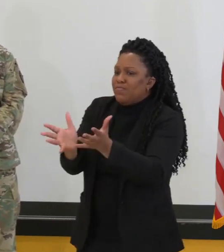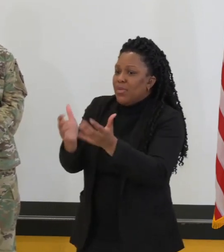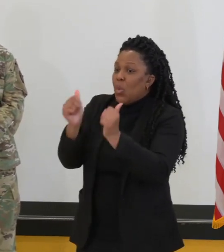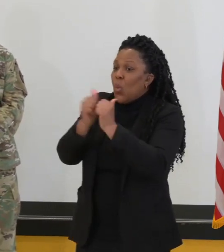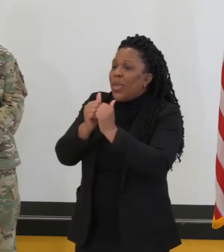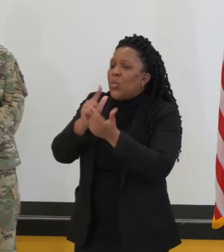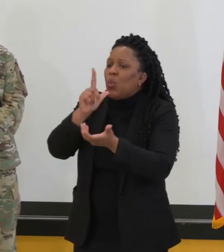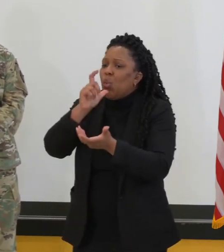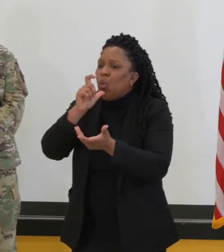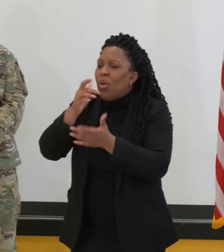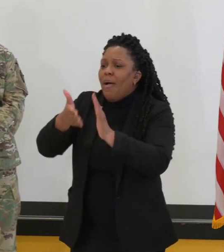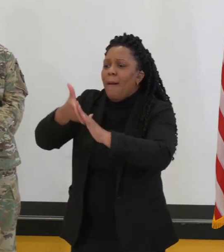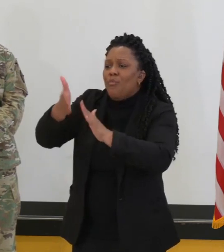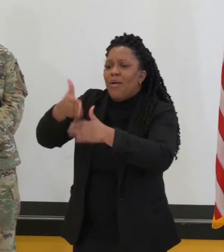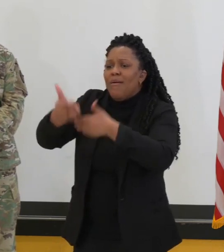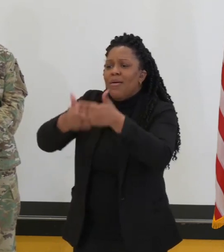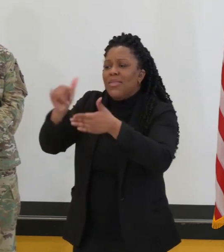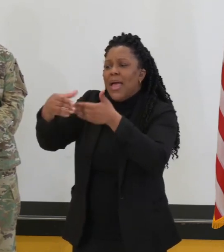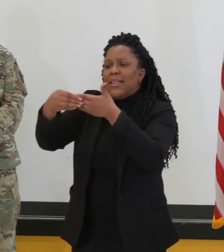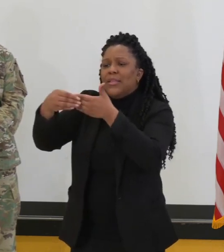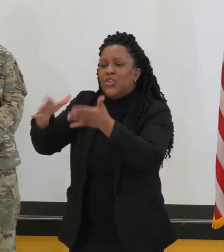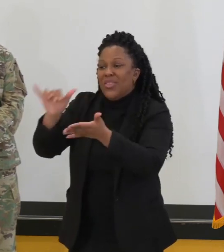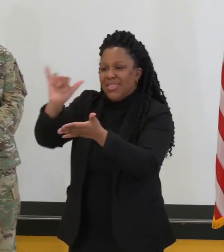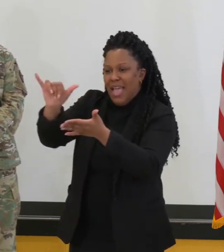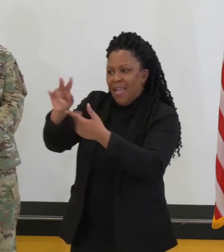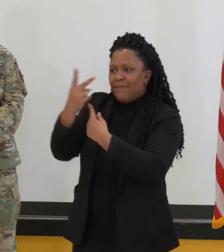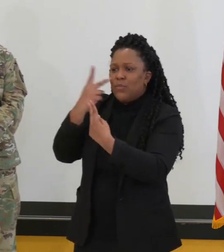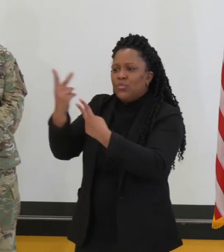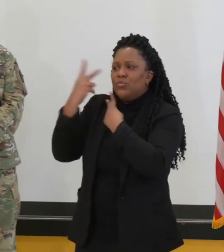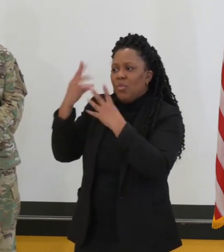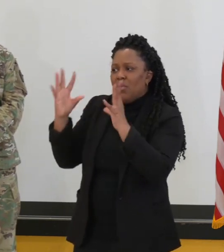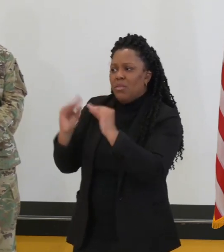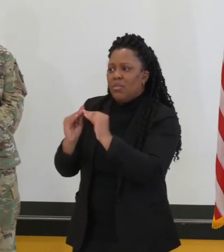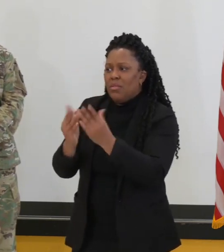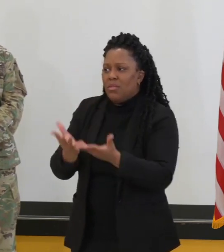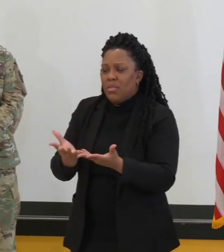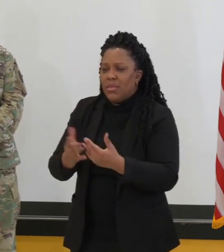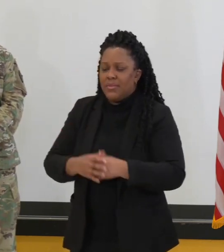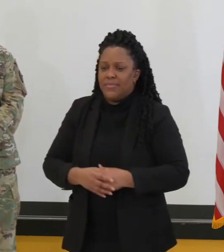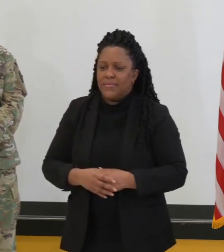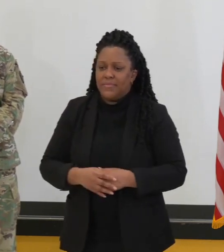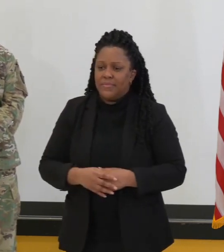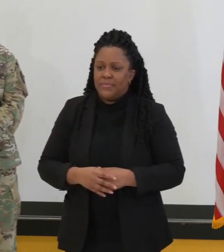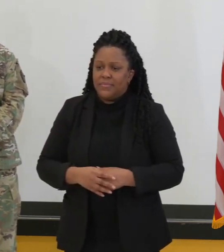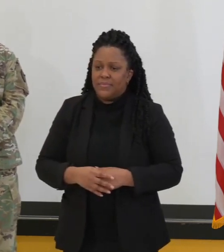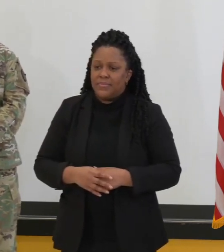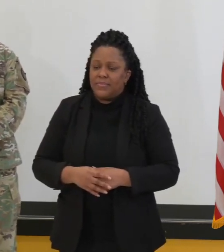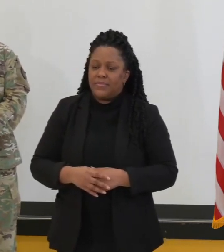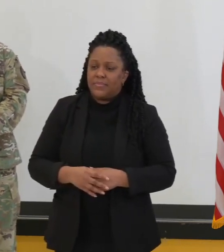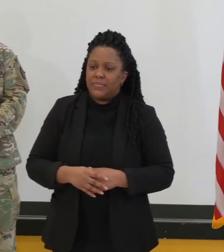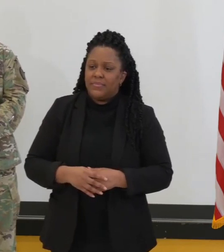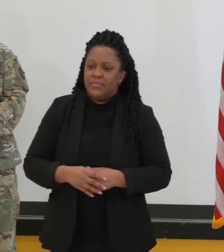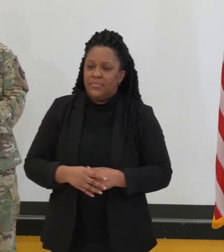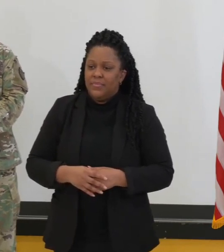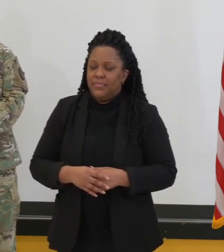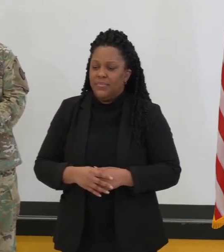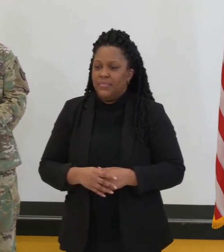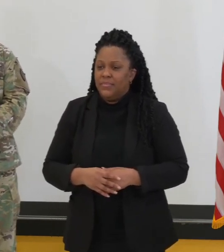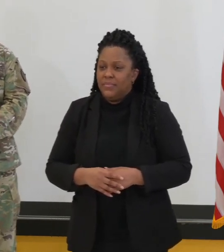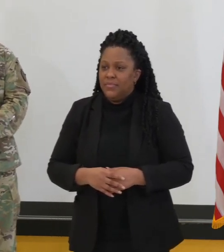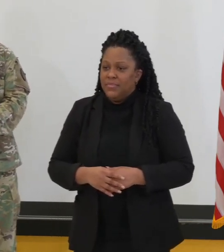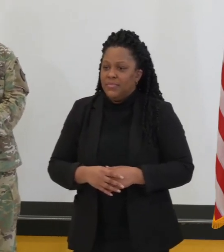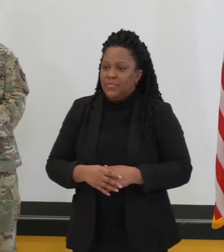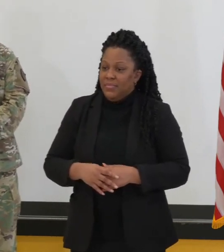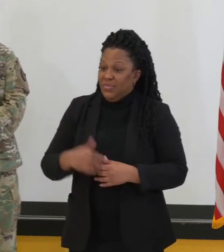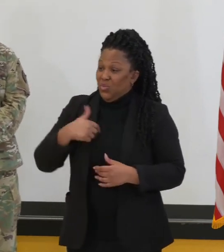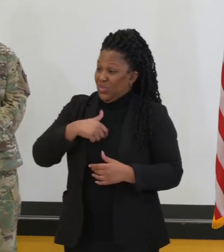folks that are organizing the vigil. One of the things that we have already done is we've begun reaching out to clergy,